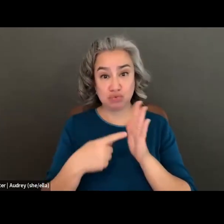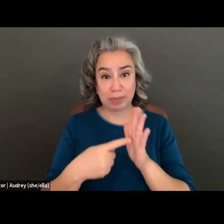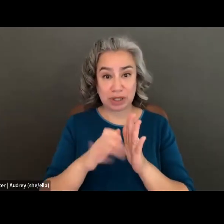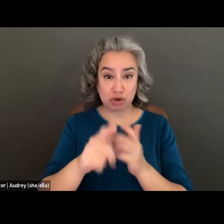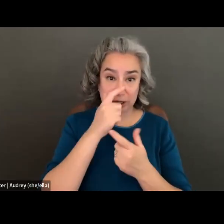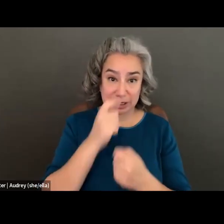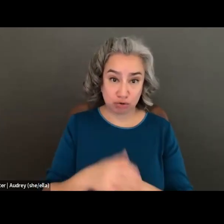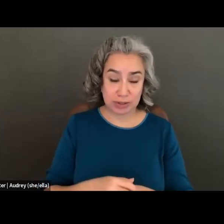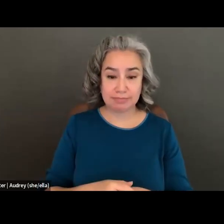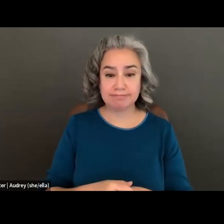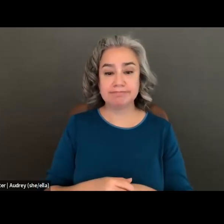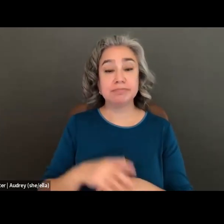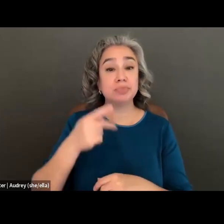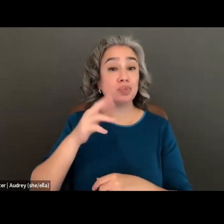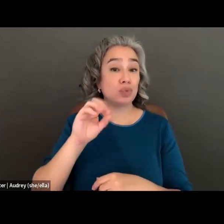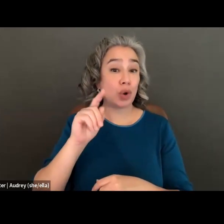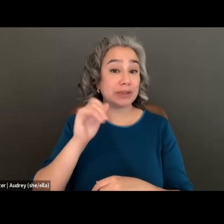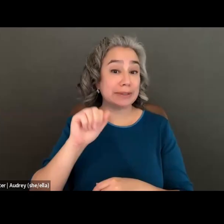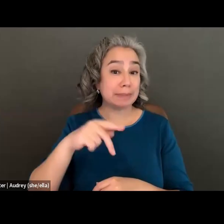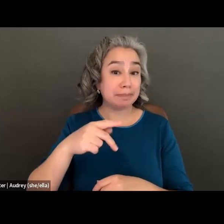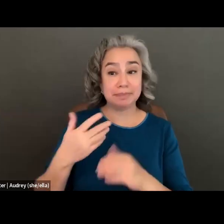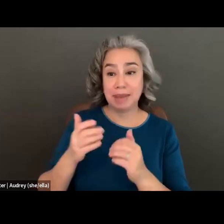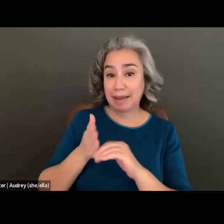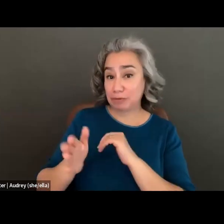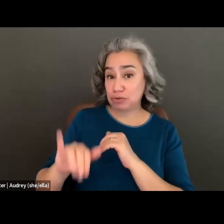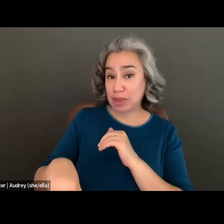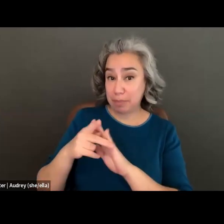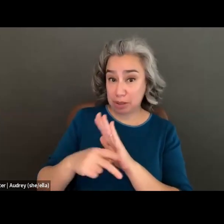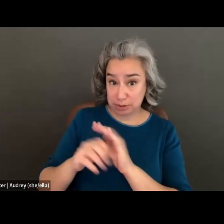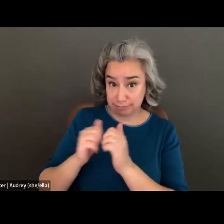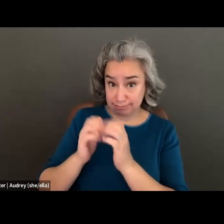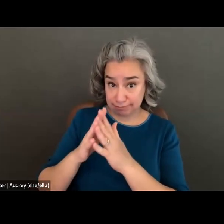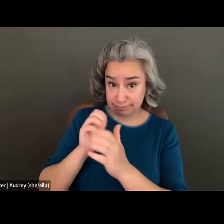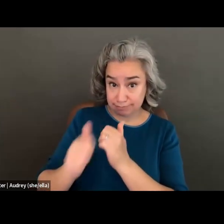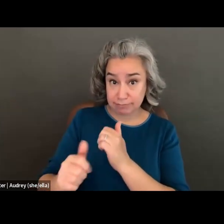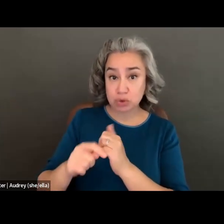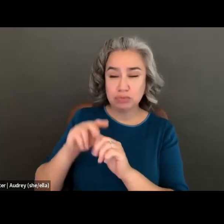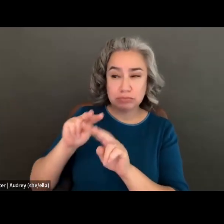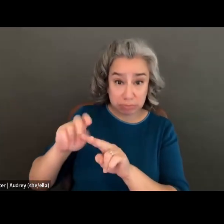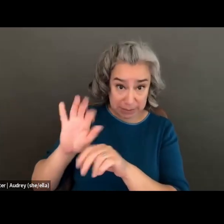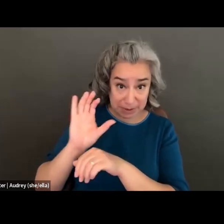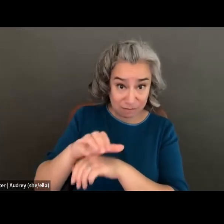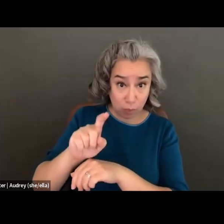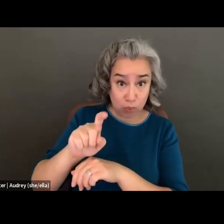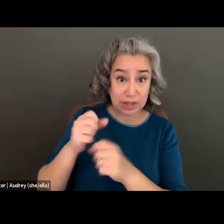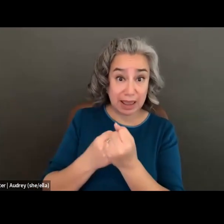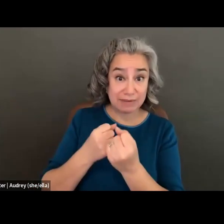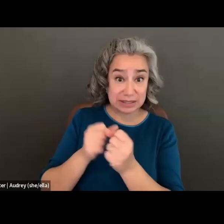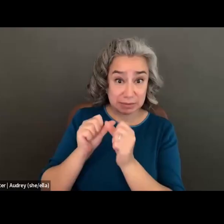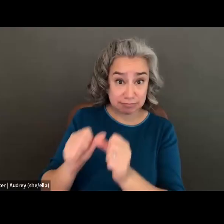pro tip, after a policy has been enacted, you can track whether it's being enforced to make sure that your advocacy is being